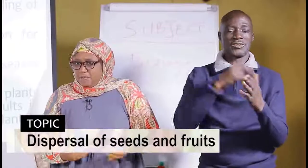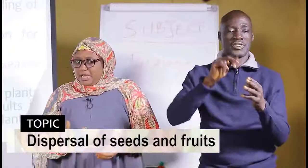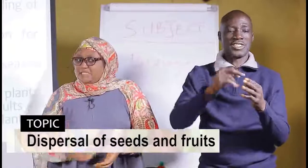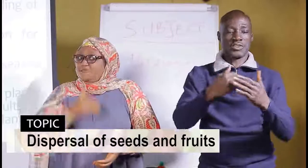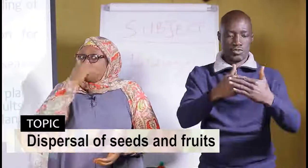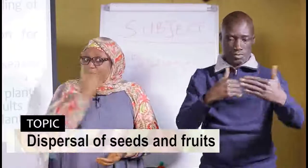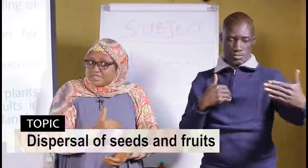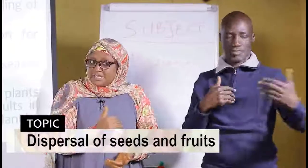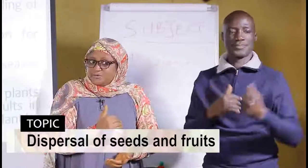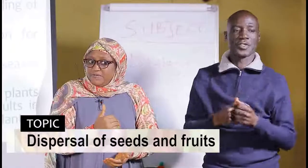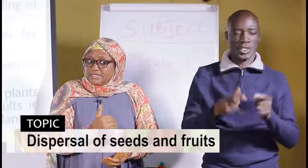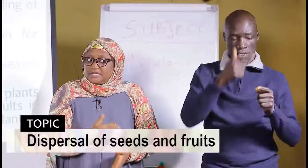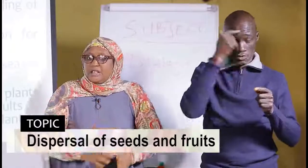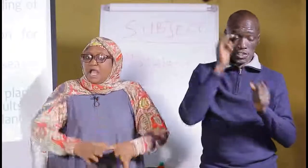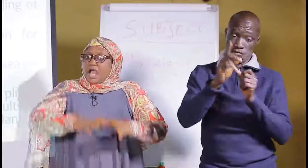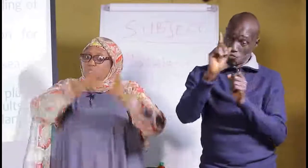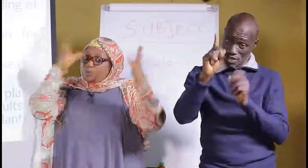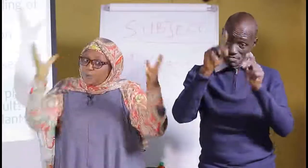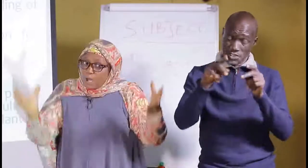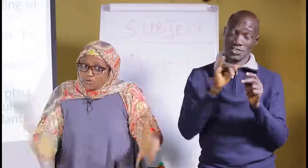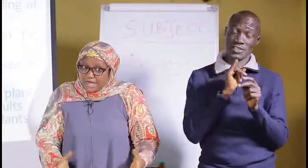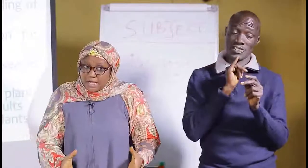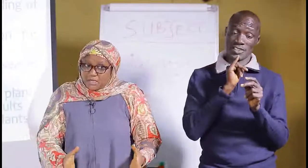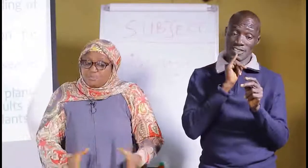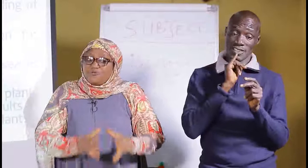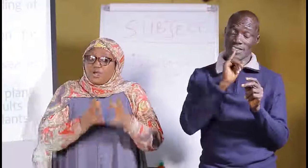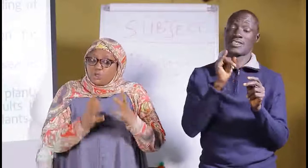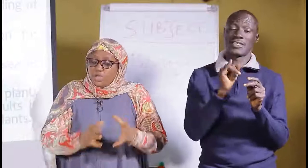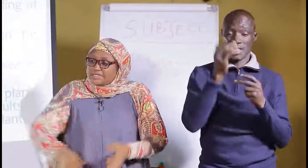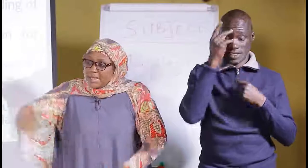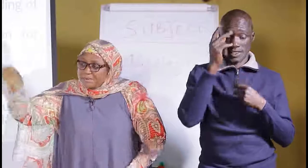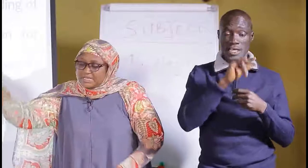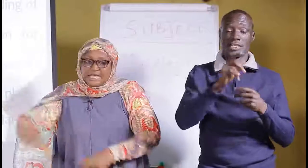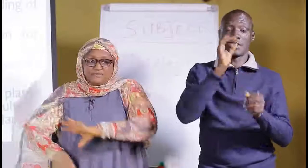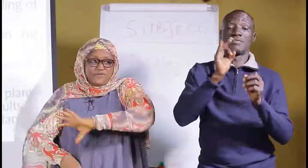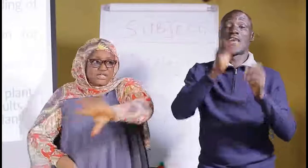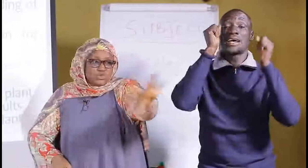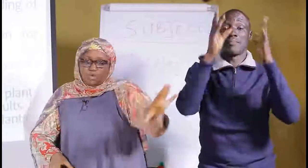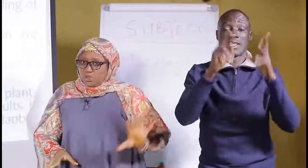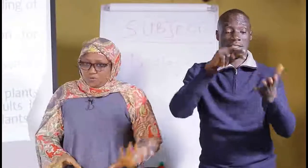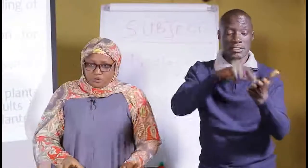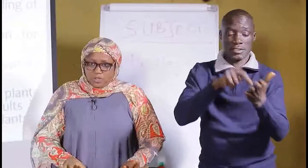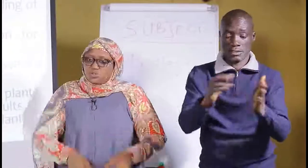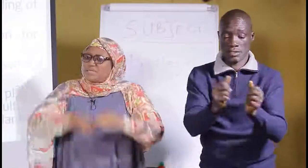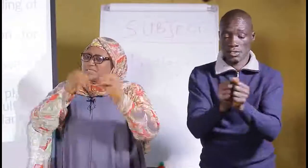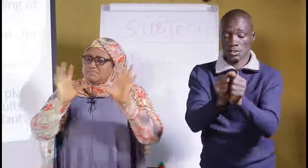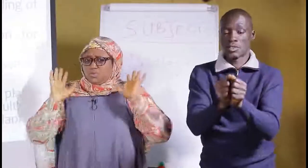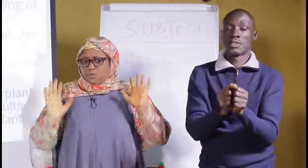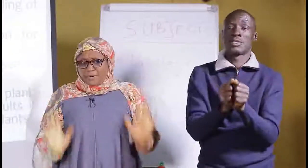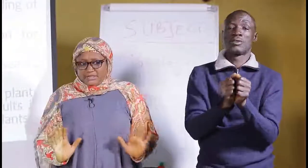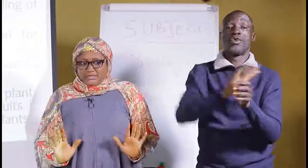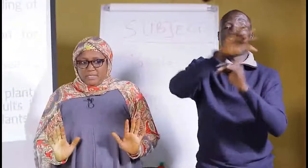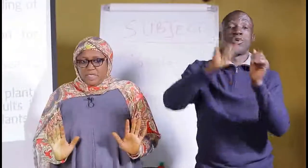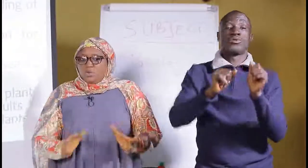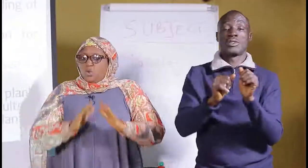distance. Because if one person is infected and you people are overcrowded, before you know it, that person has infected so many of you. So it's the same thing